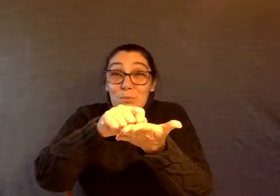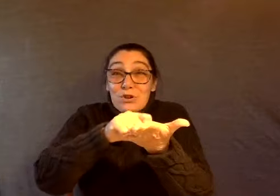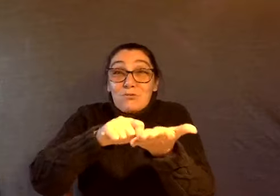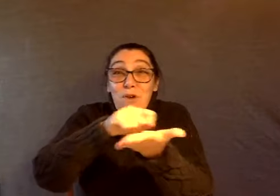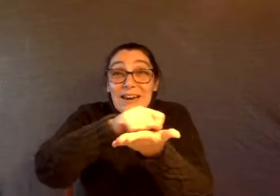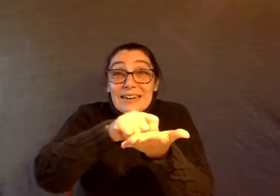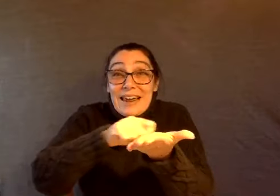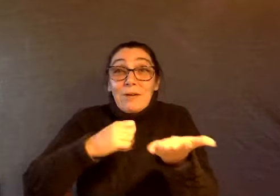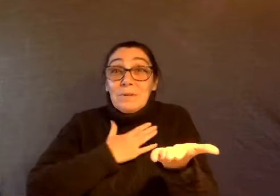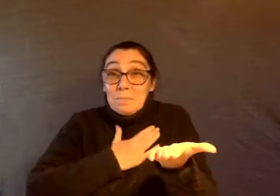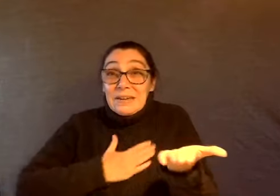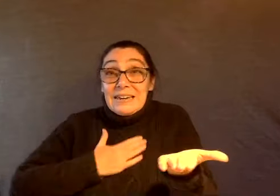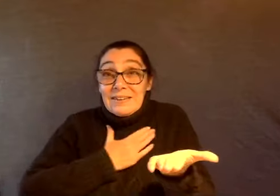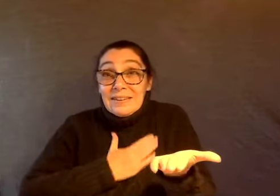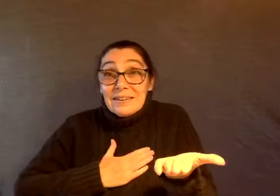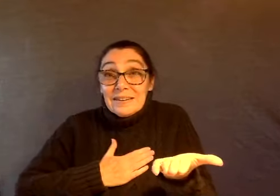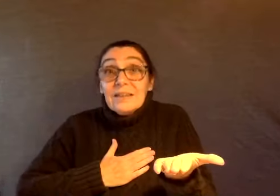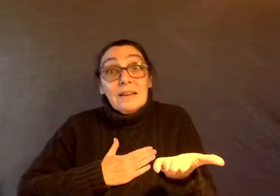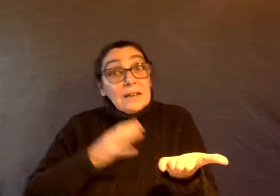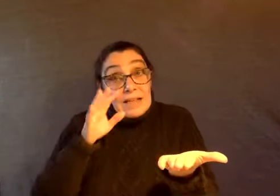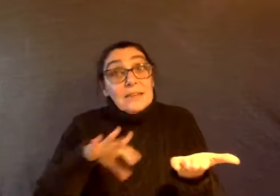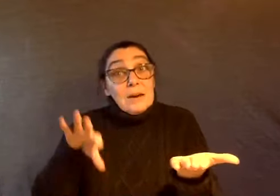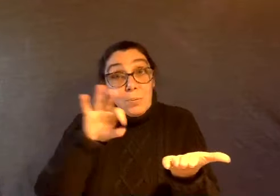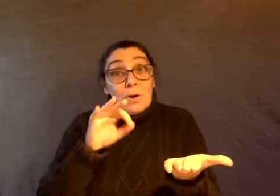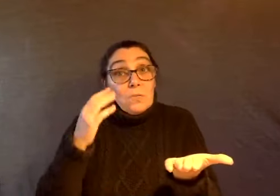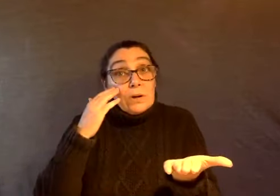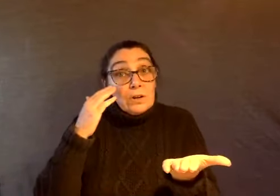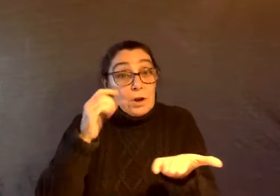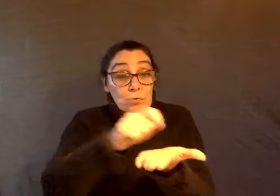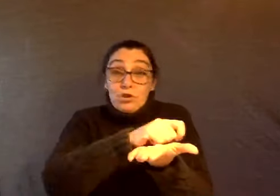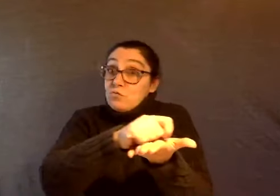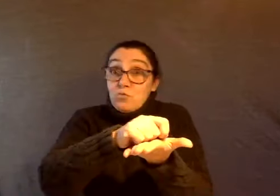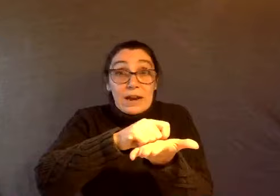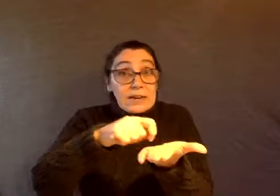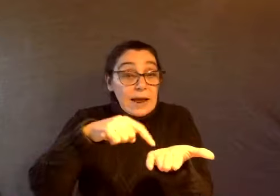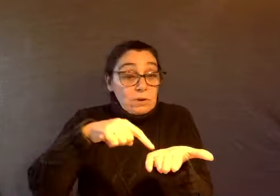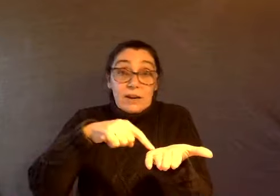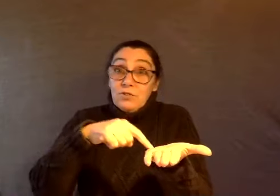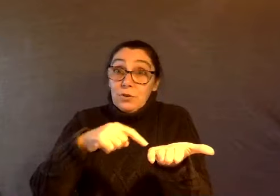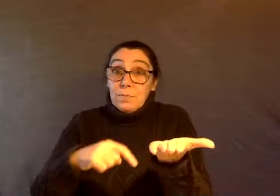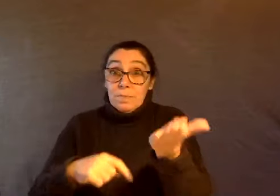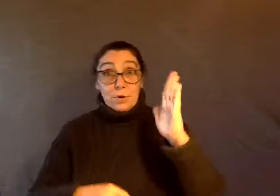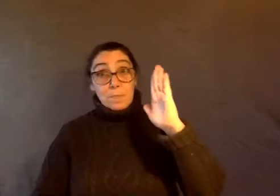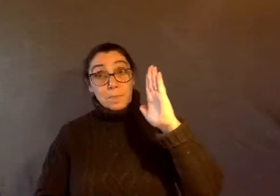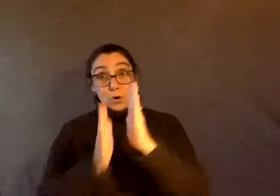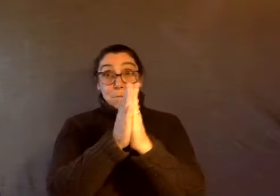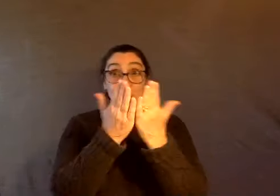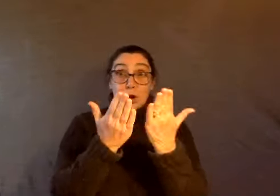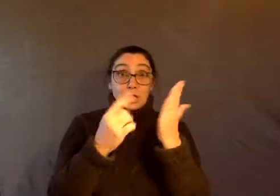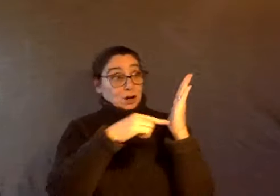Would you write it down, please? That's an important one to know. Just write it down. Here's your book,